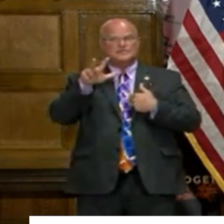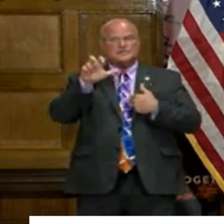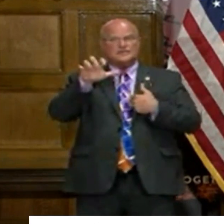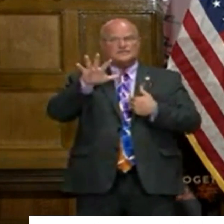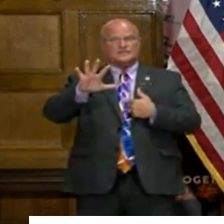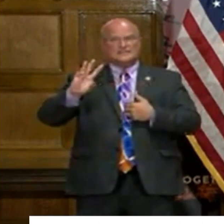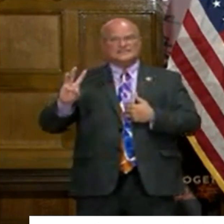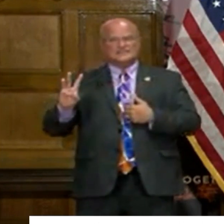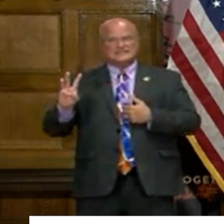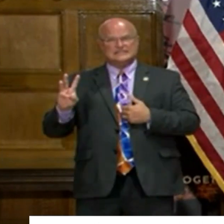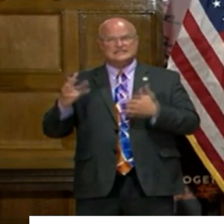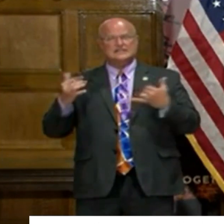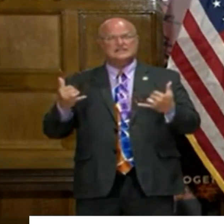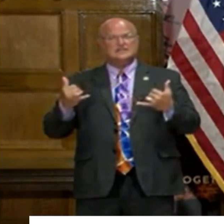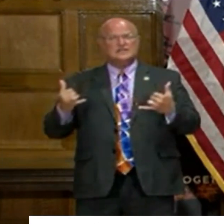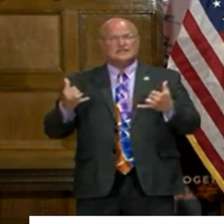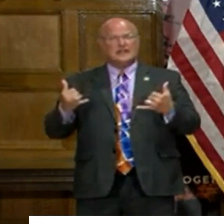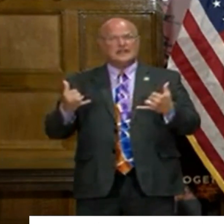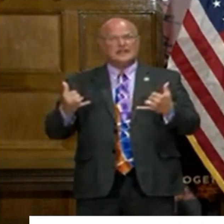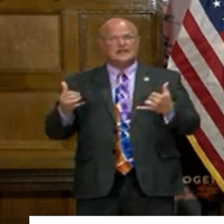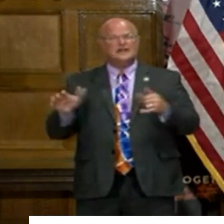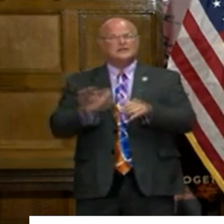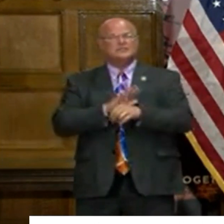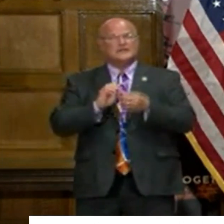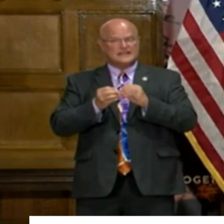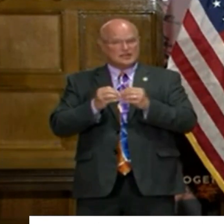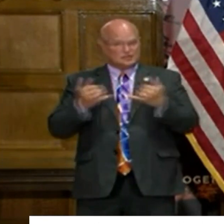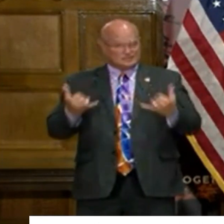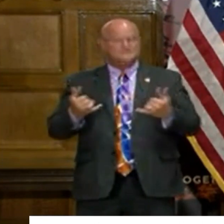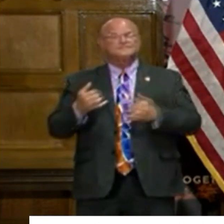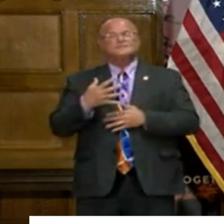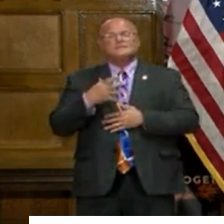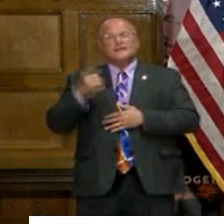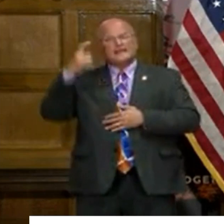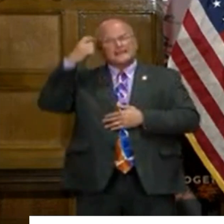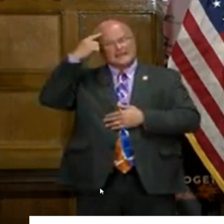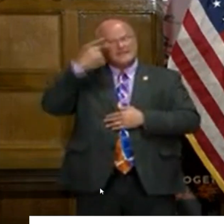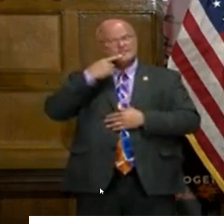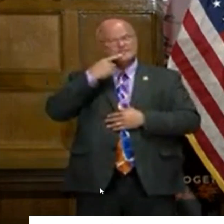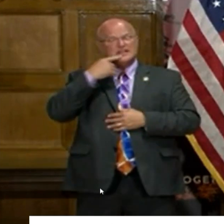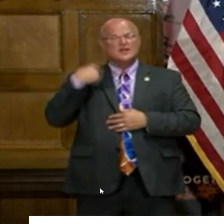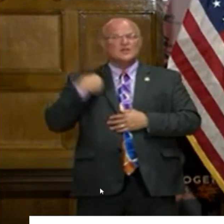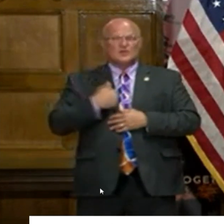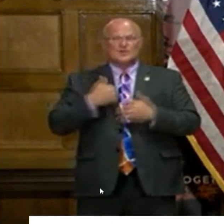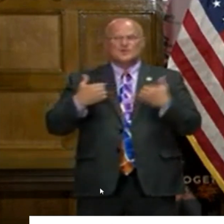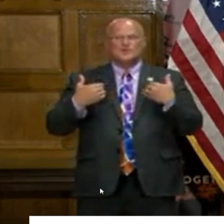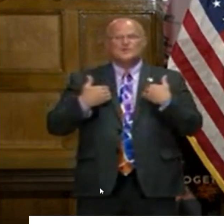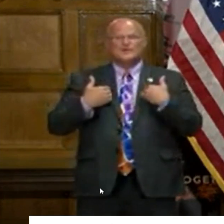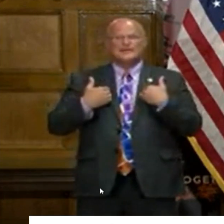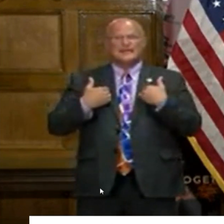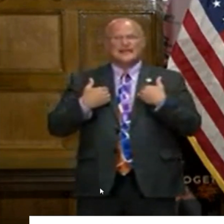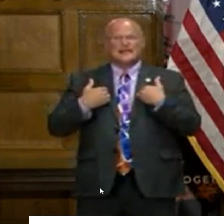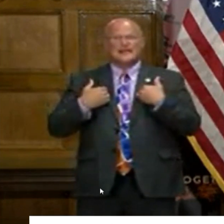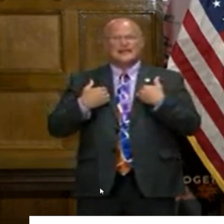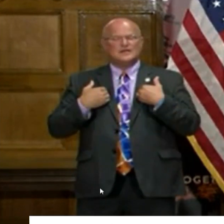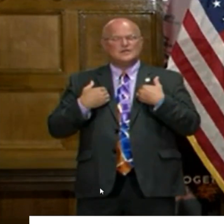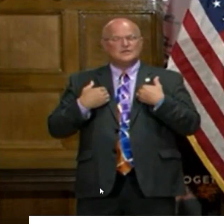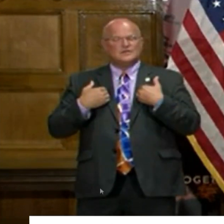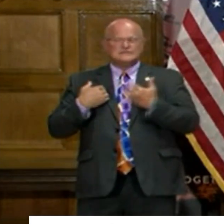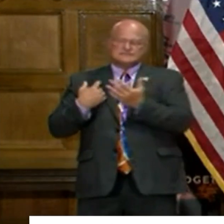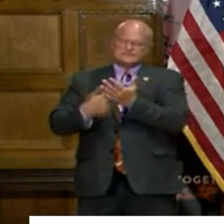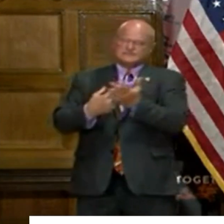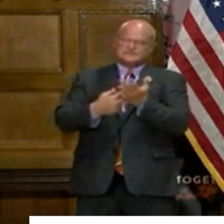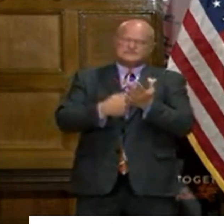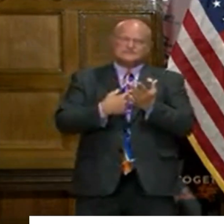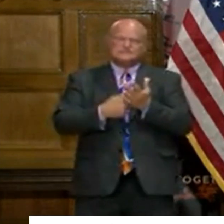356. So with that, I complete the numbers. As the governor mentioned, we had a very robust discussion with